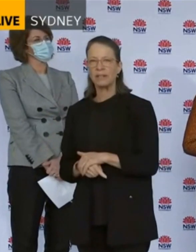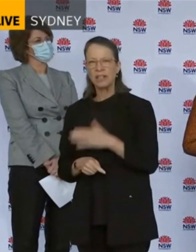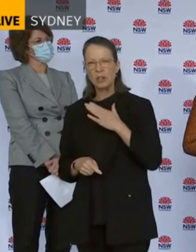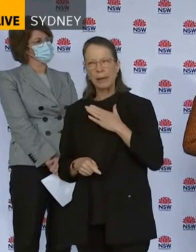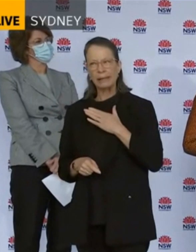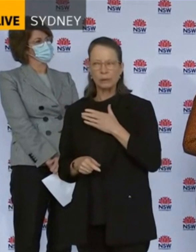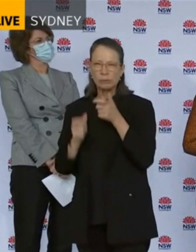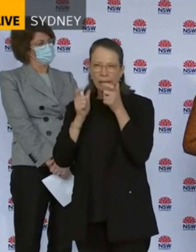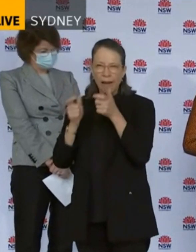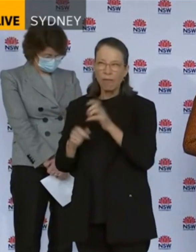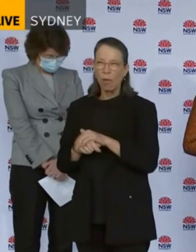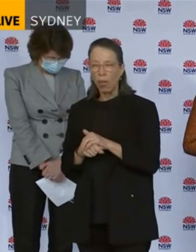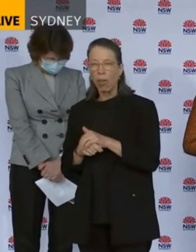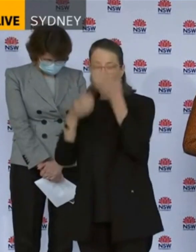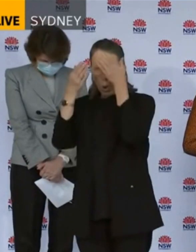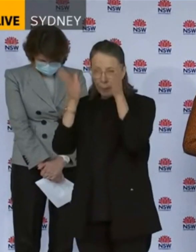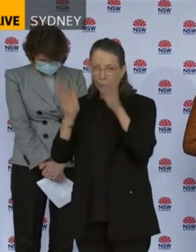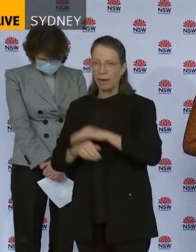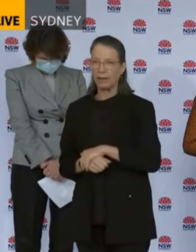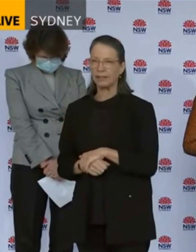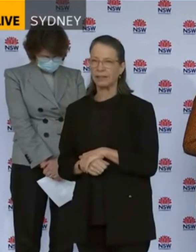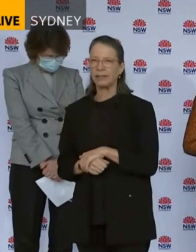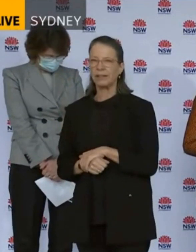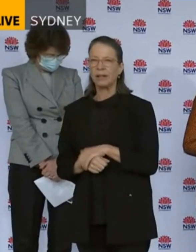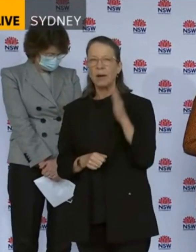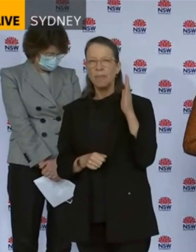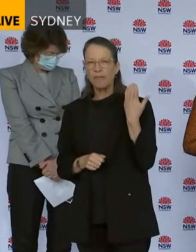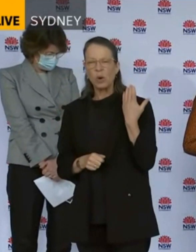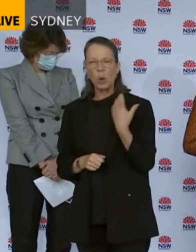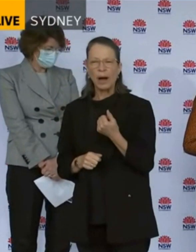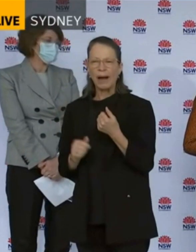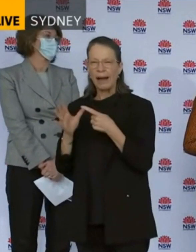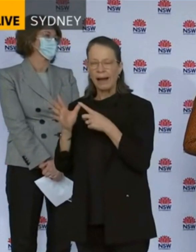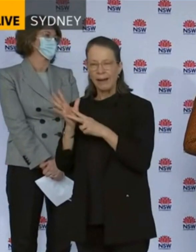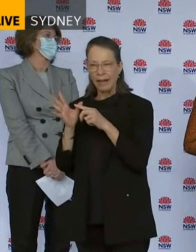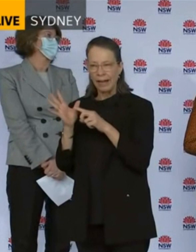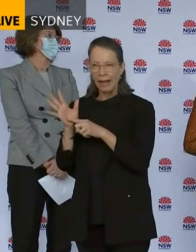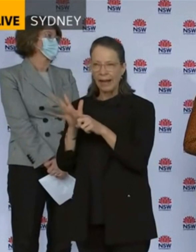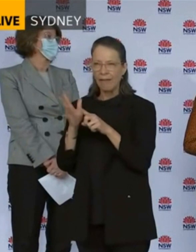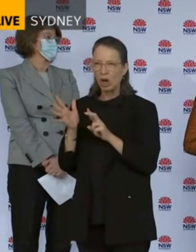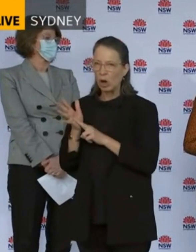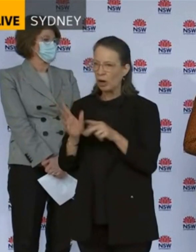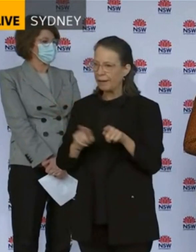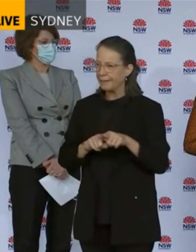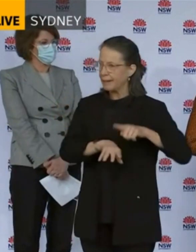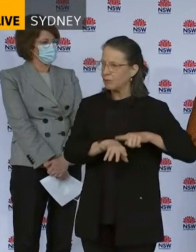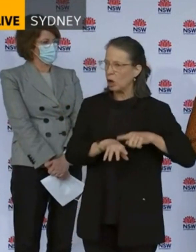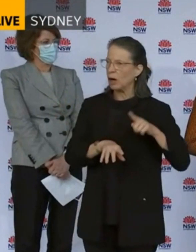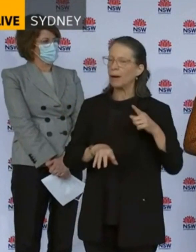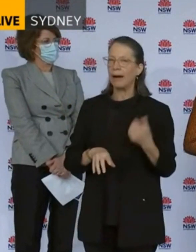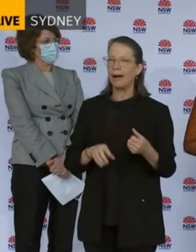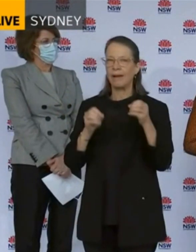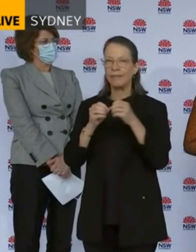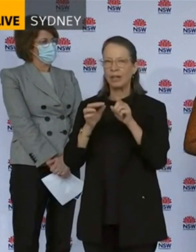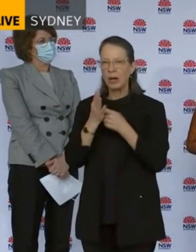Avalon cluster, we did have the Berala cluster as well concurrently, so it is important that we do that genomic testing. We